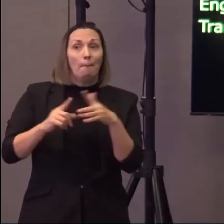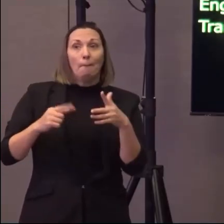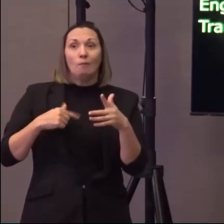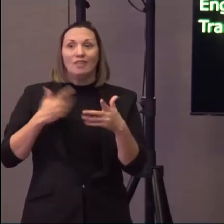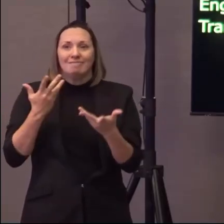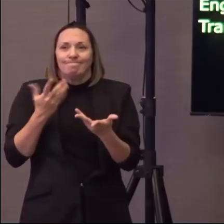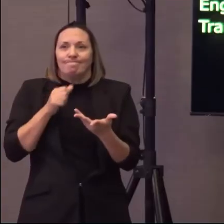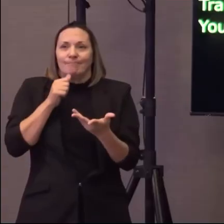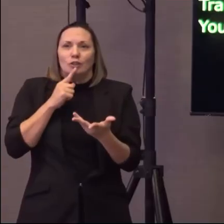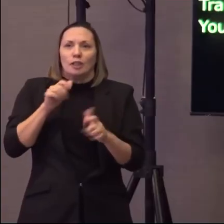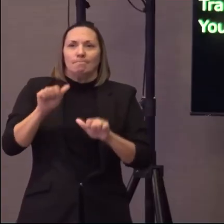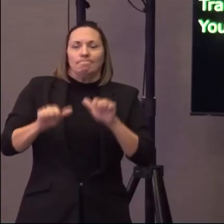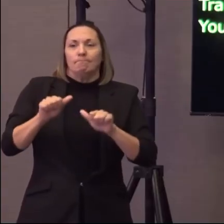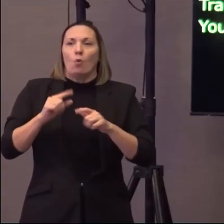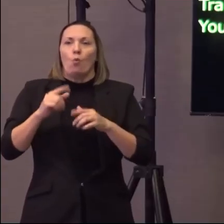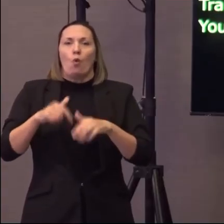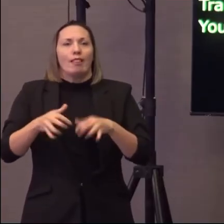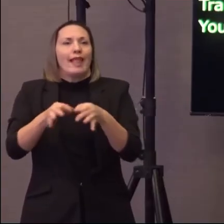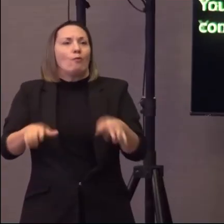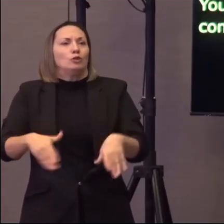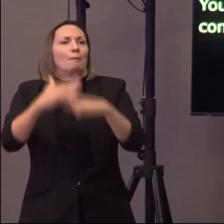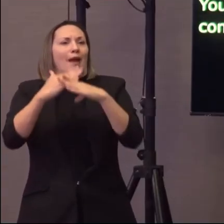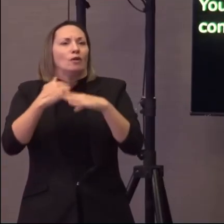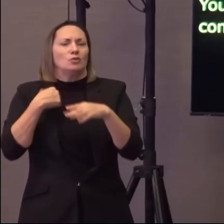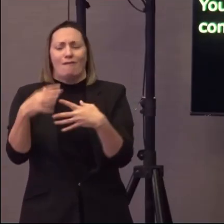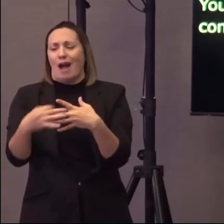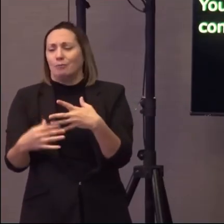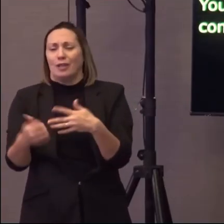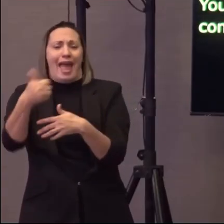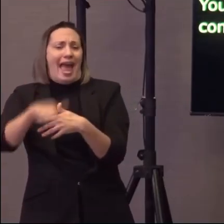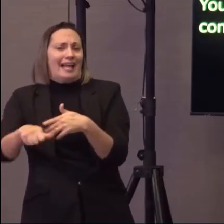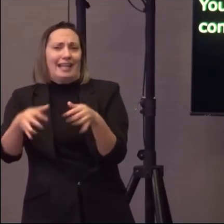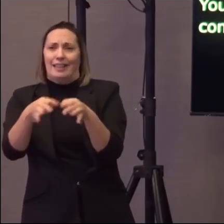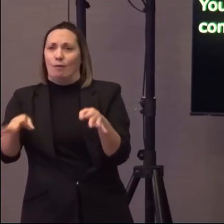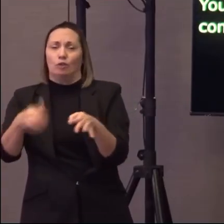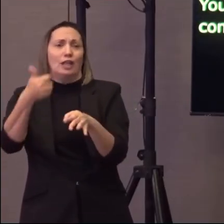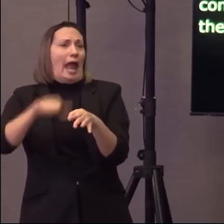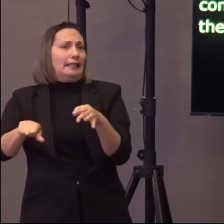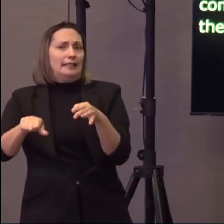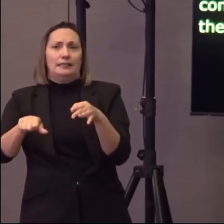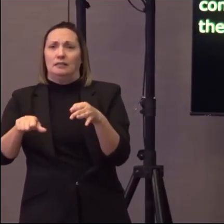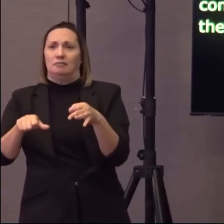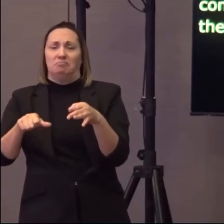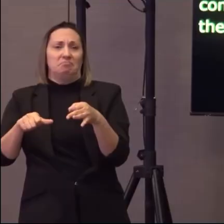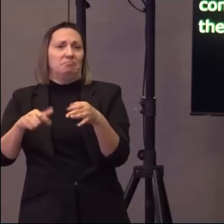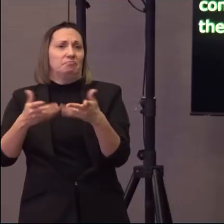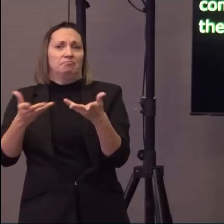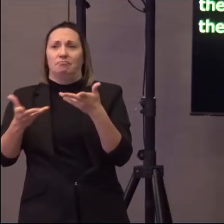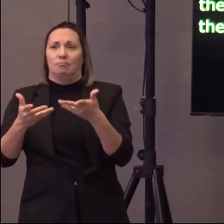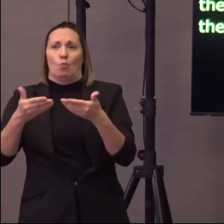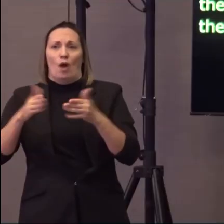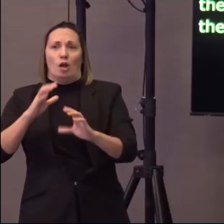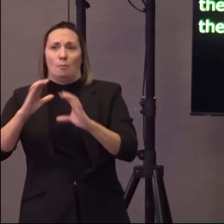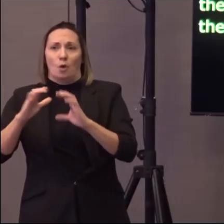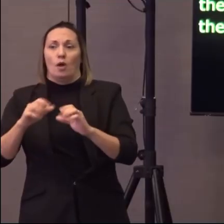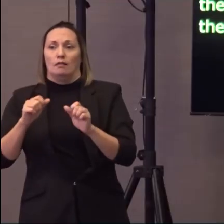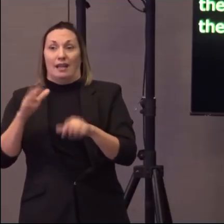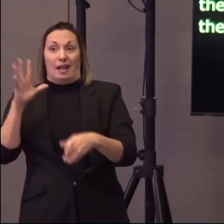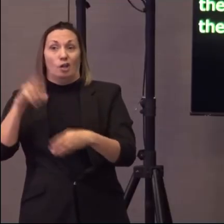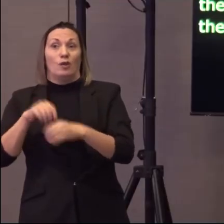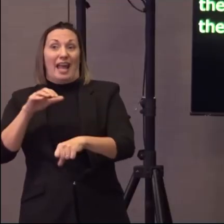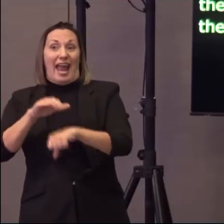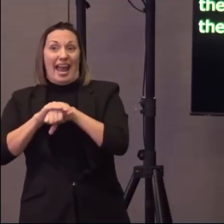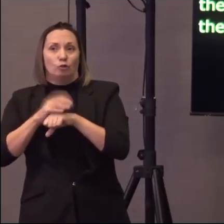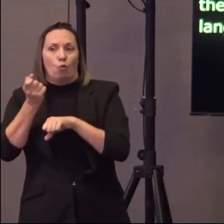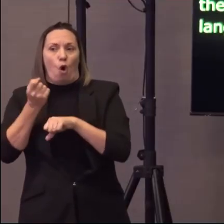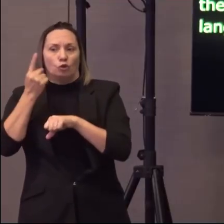barriers they're going to have. You have the option for anyone in any language, including English, to be able to connect and be able to understand what the person